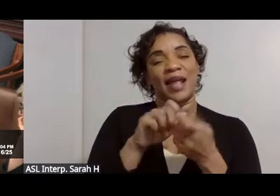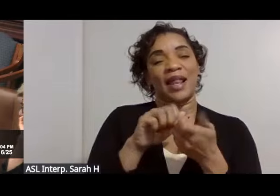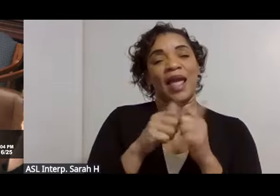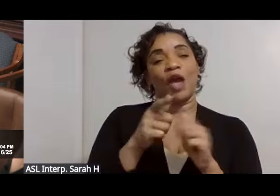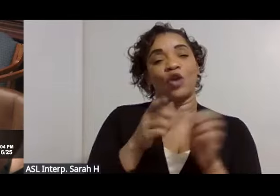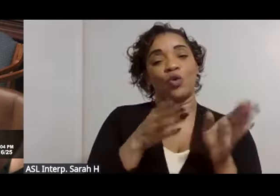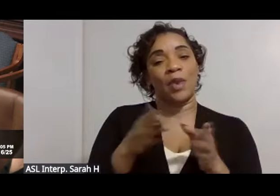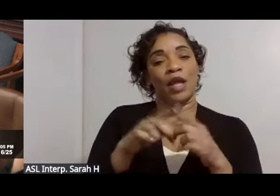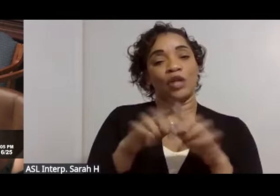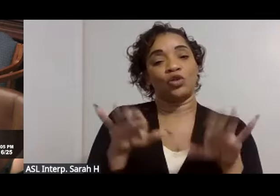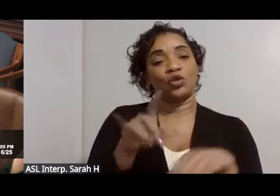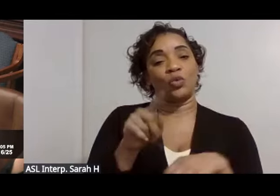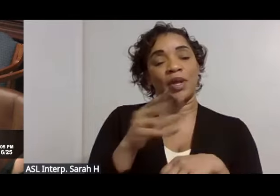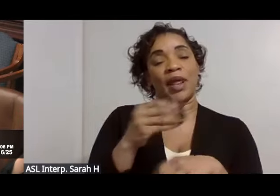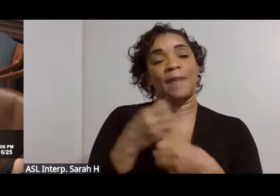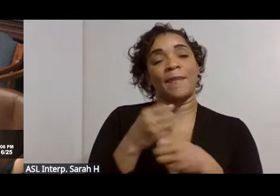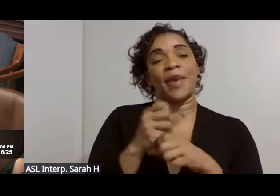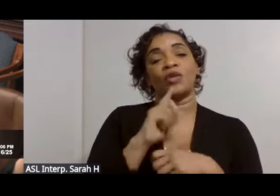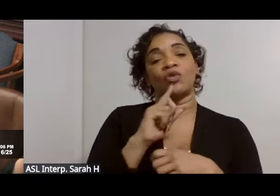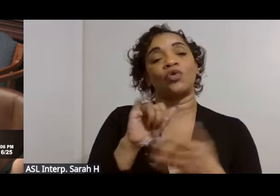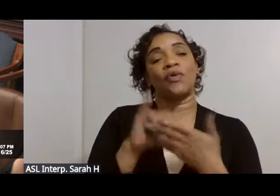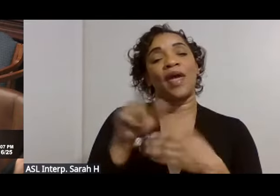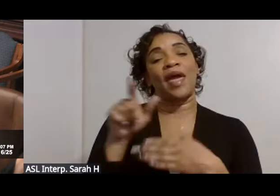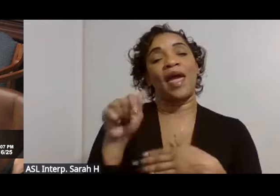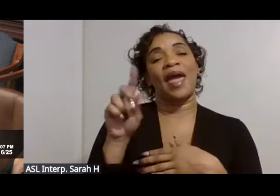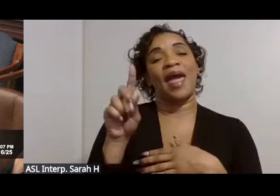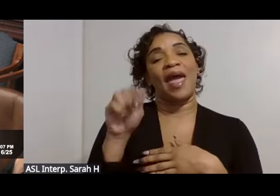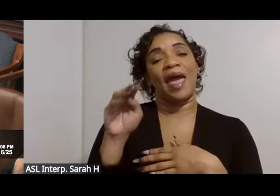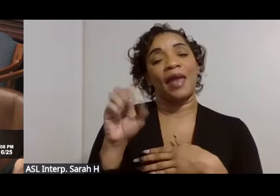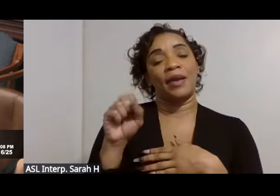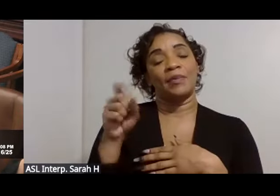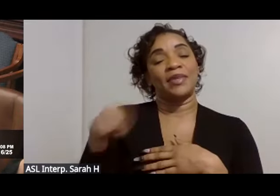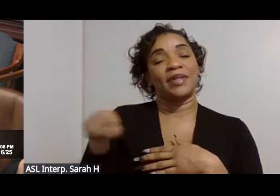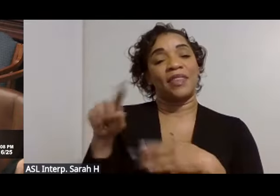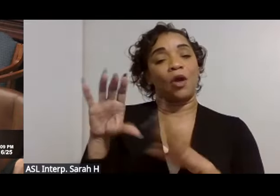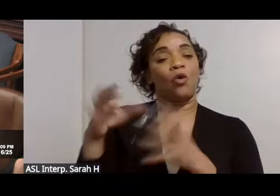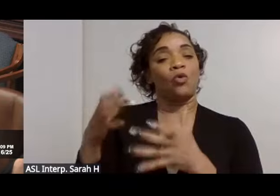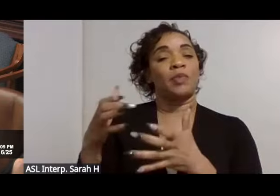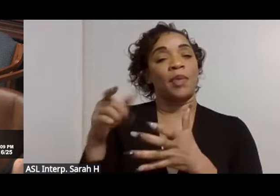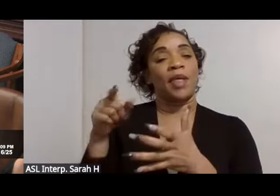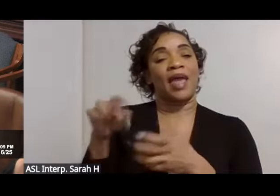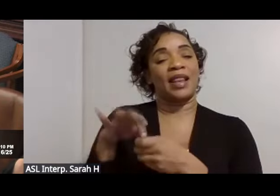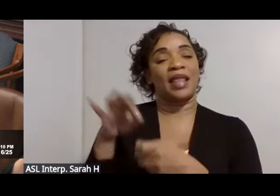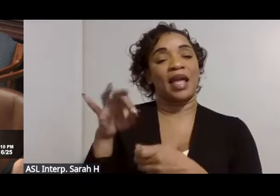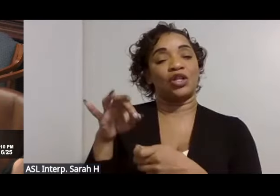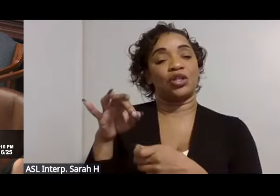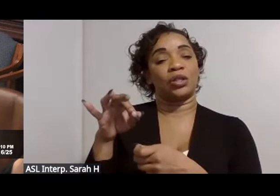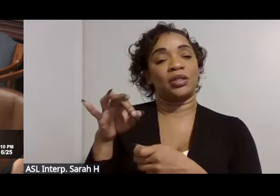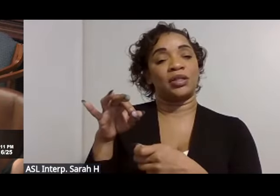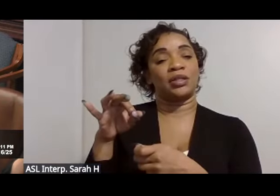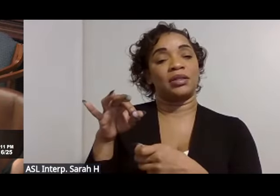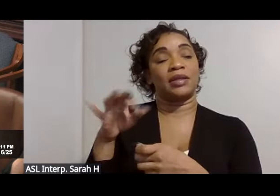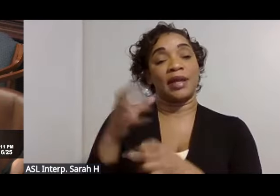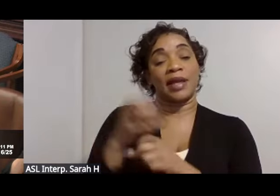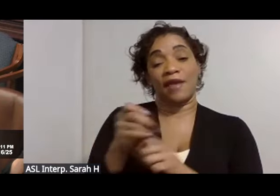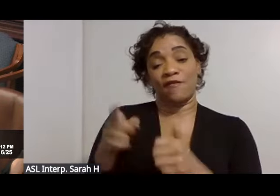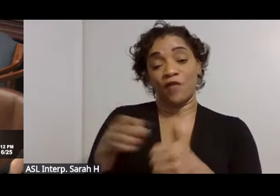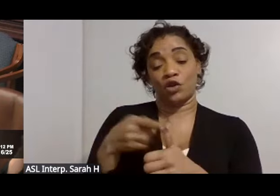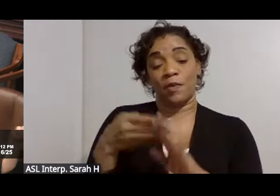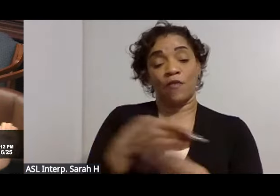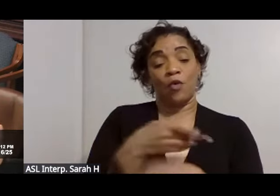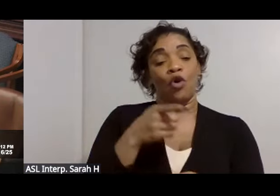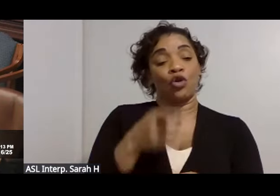that Adam and the folks at elections get it before you go to press and print out 100,000 or 200, right? Yes, we